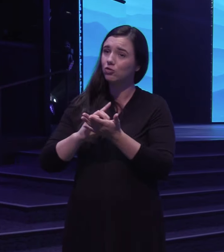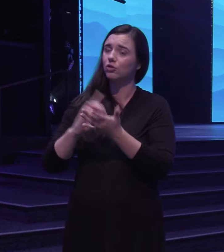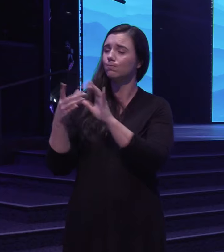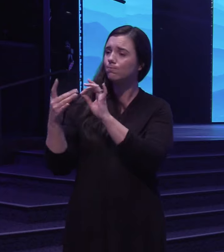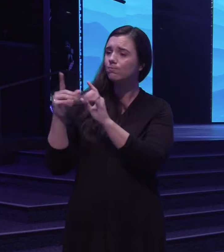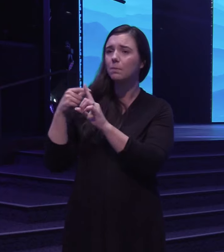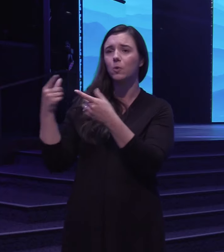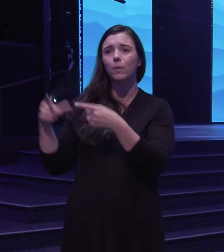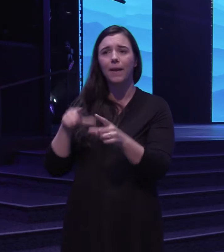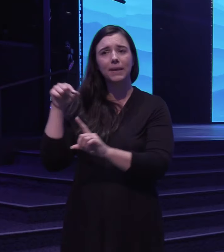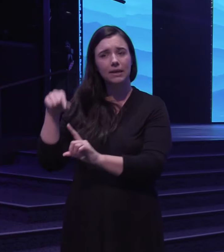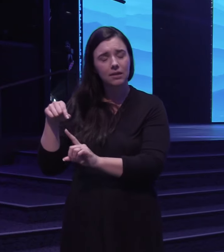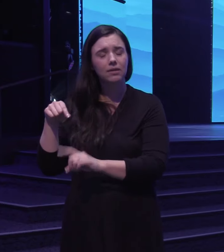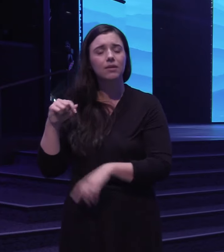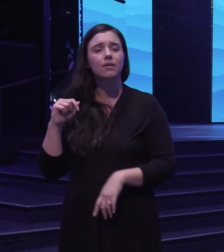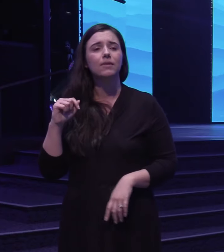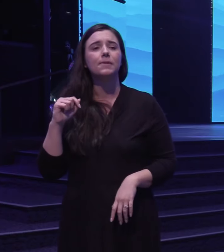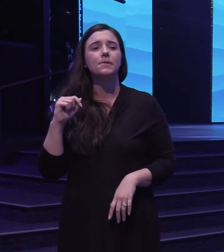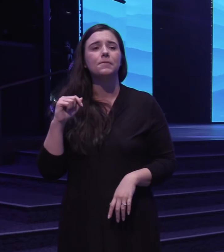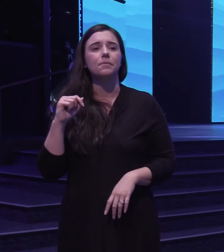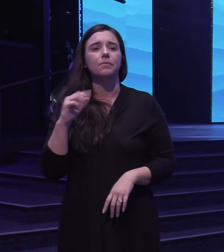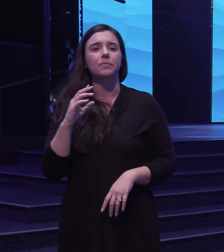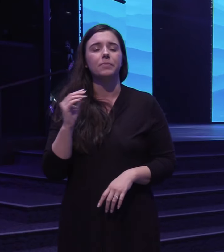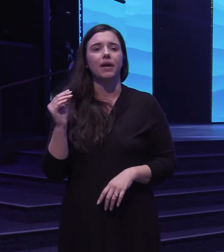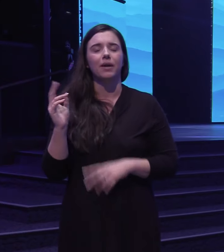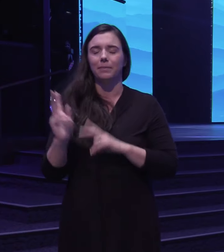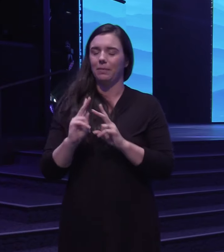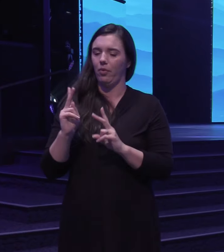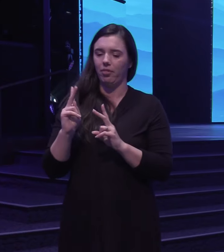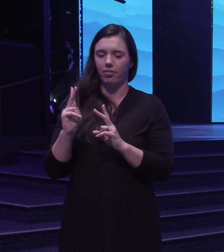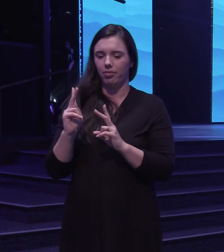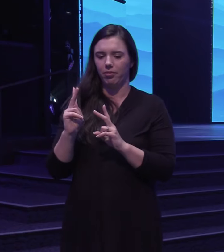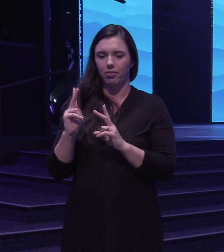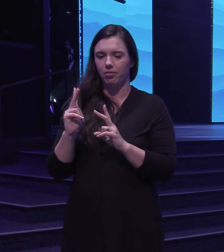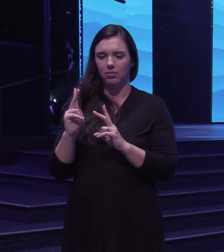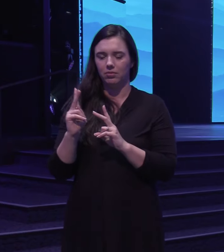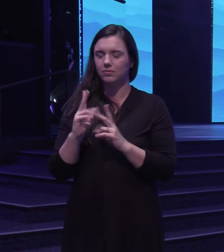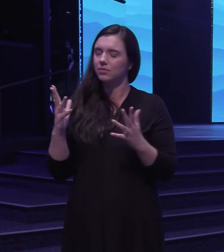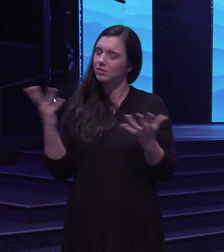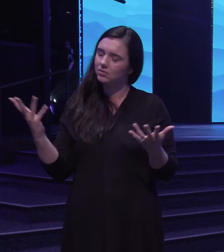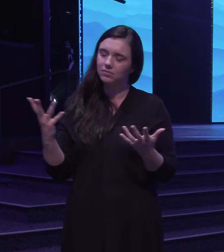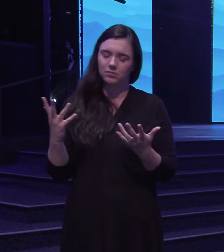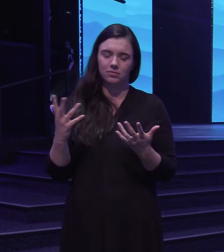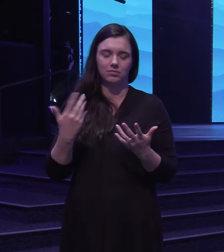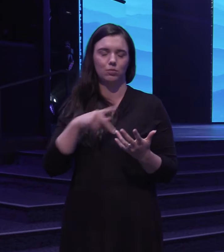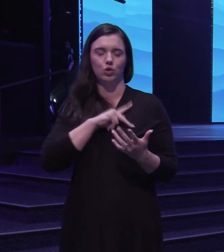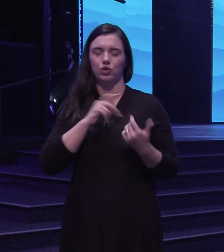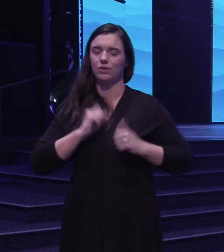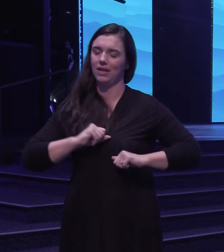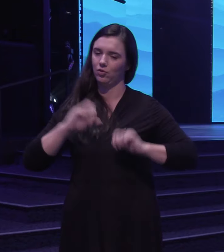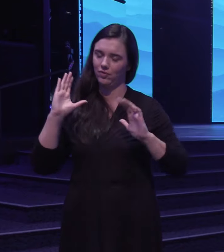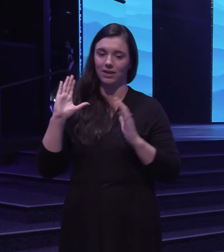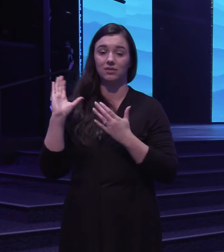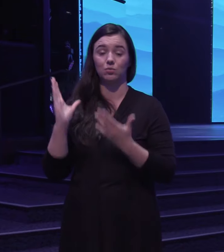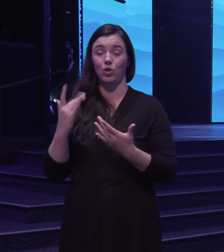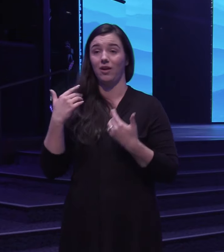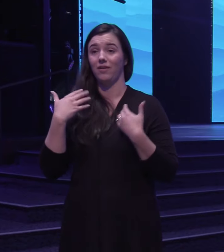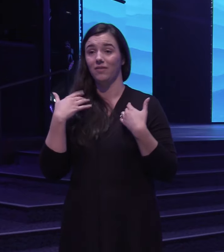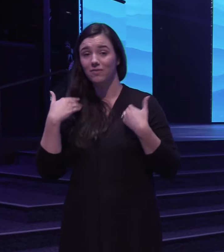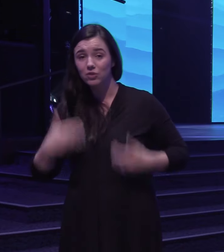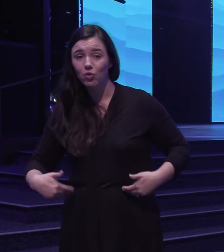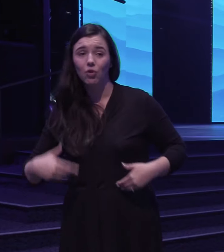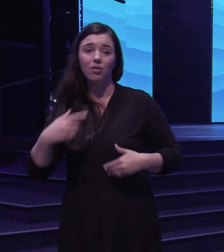going on. And people who, at great personal sacrifice, brought physical, mental,